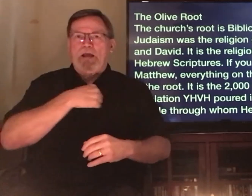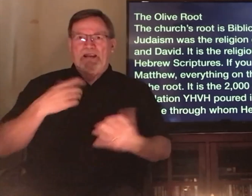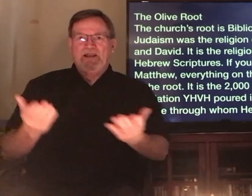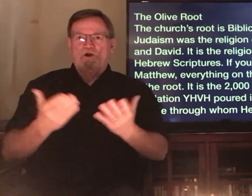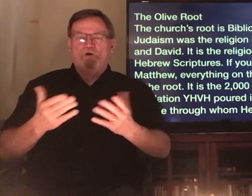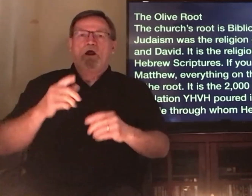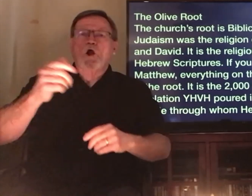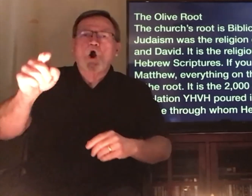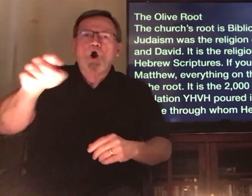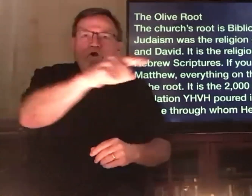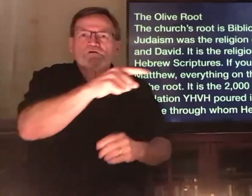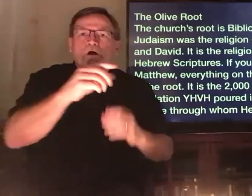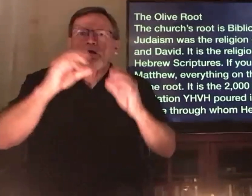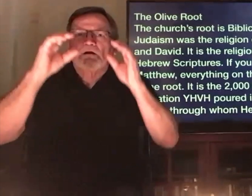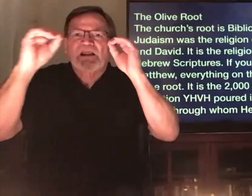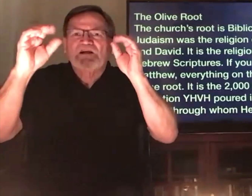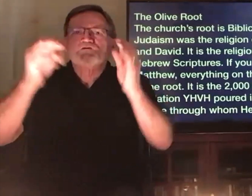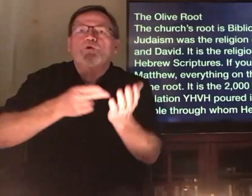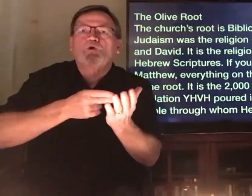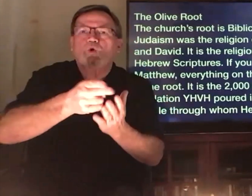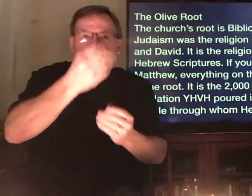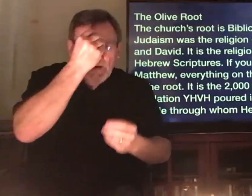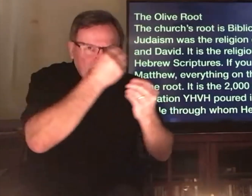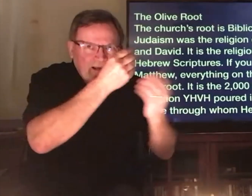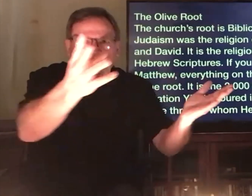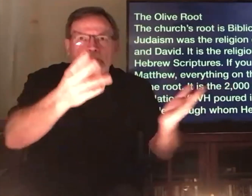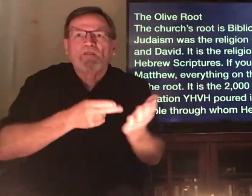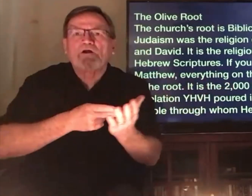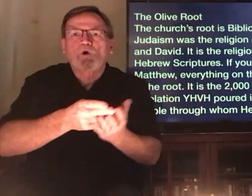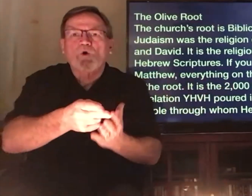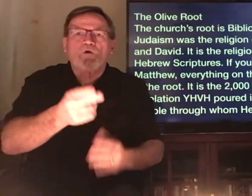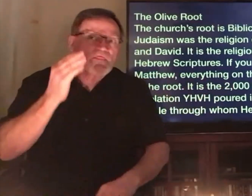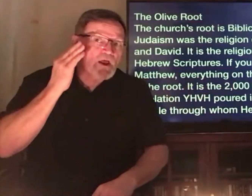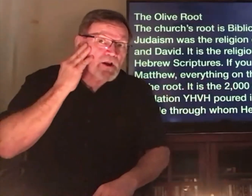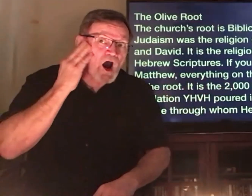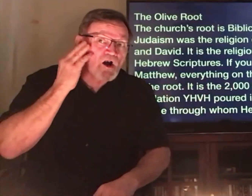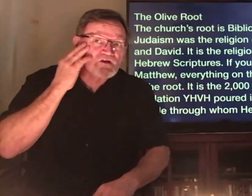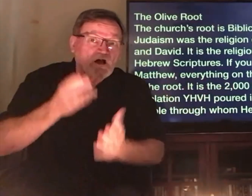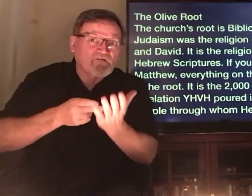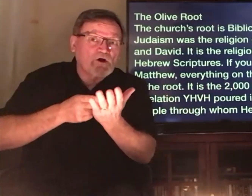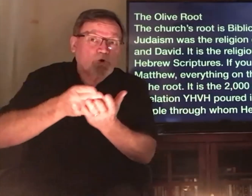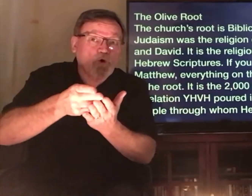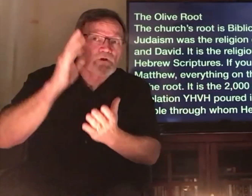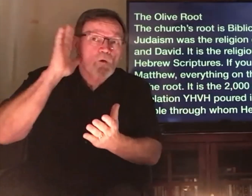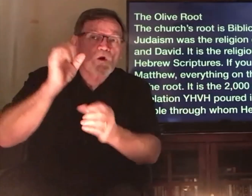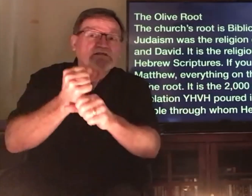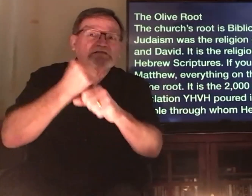Testament is revealed, the revelation of Yeshua. And Yahweh poured